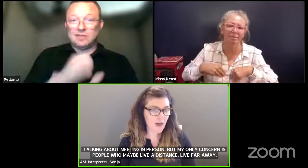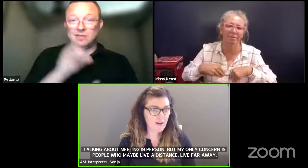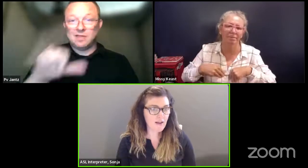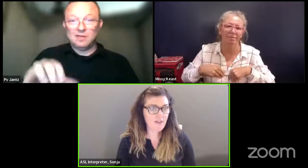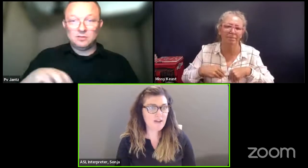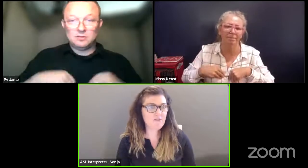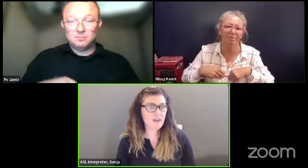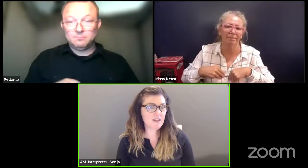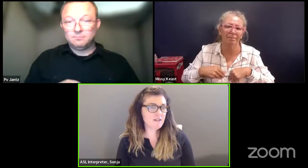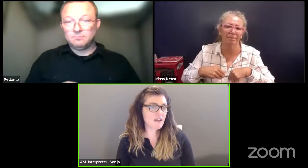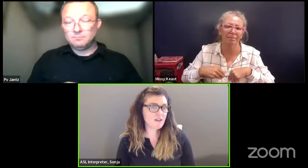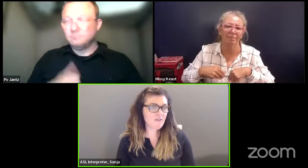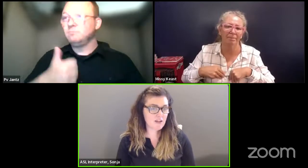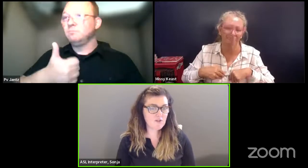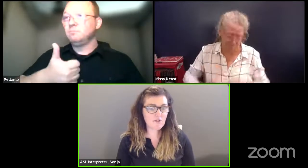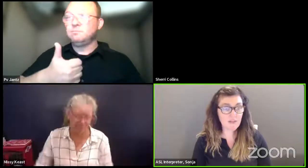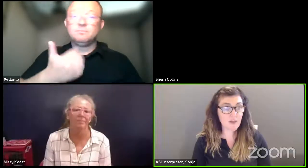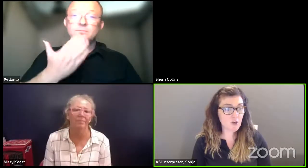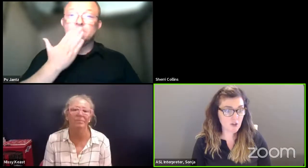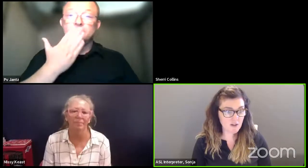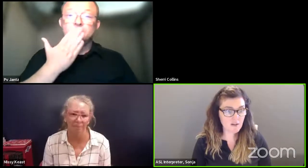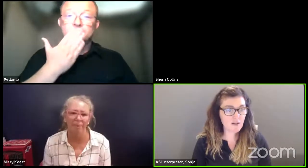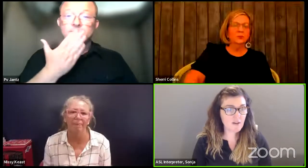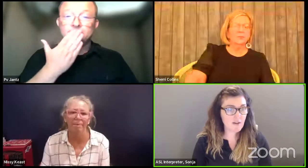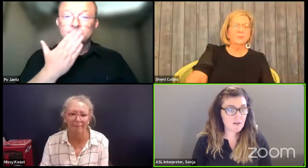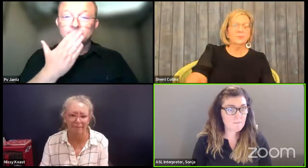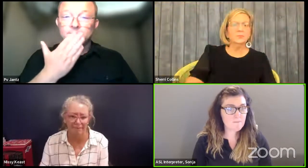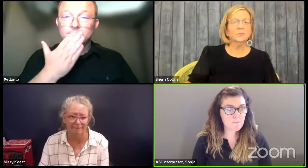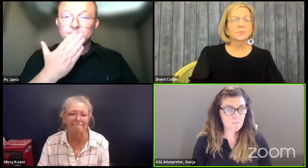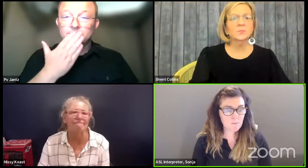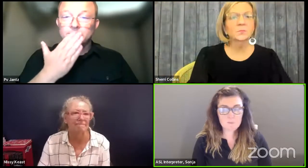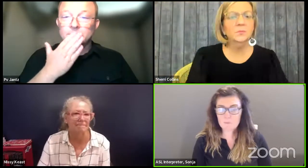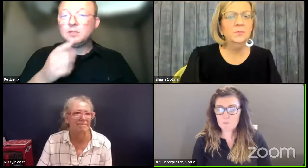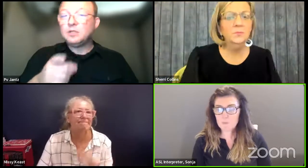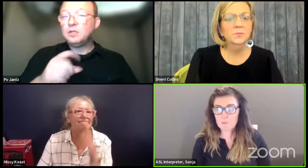offer that, and then if they need to take advantage of that, they could.